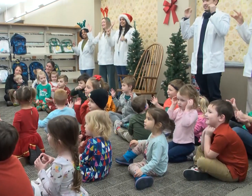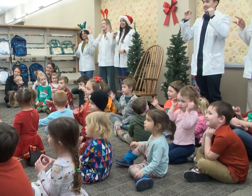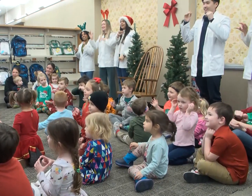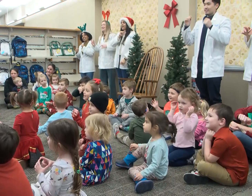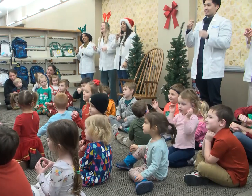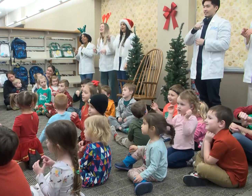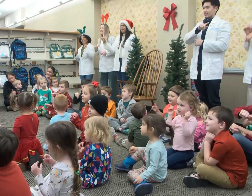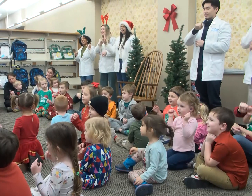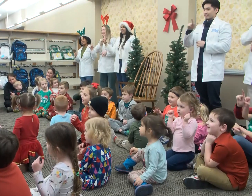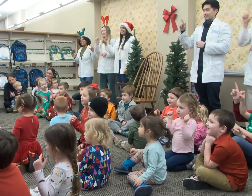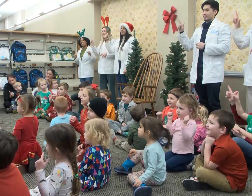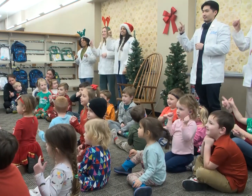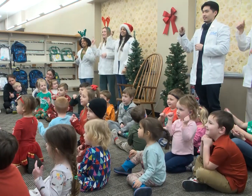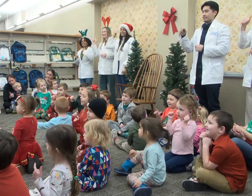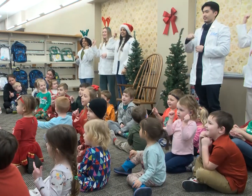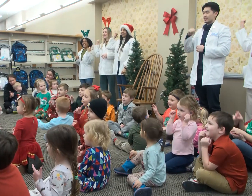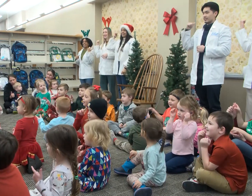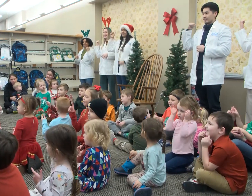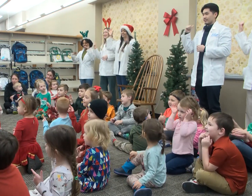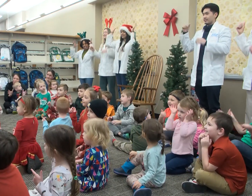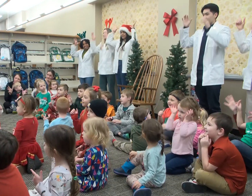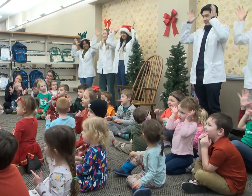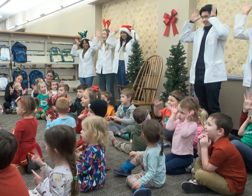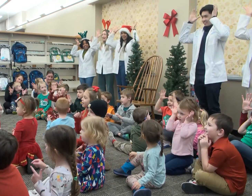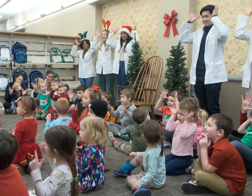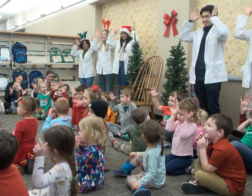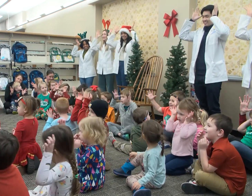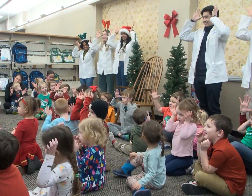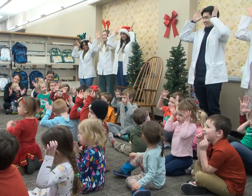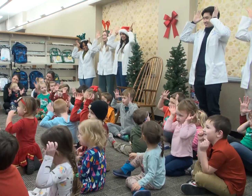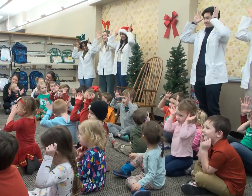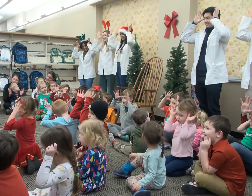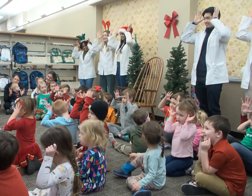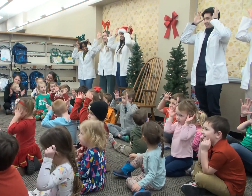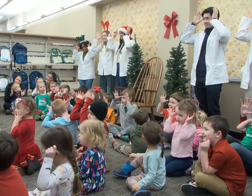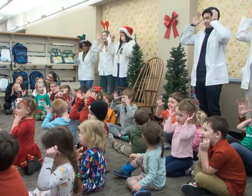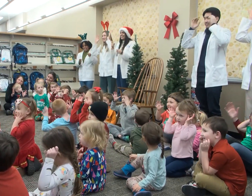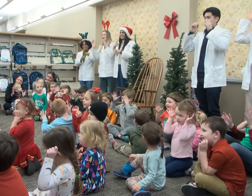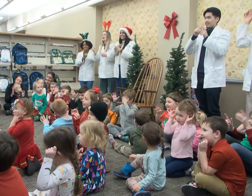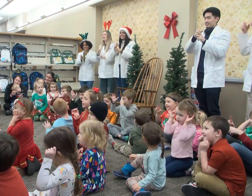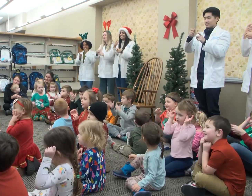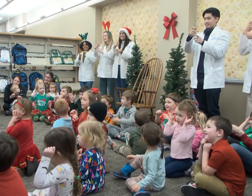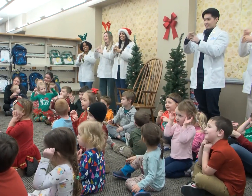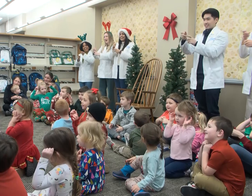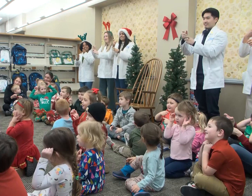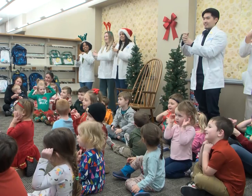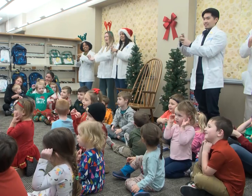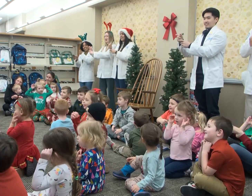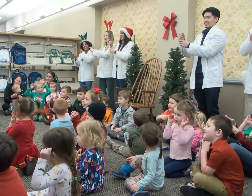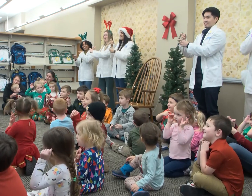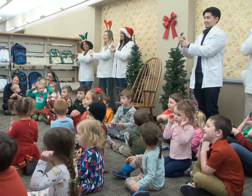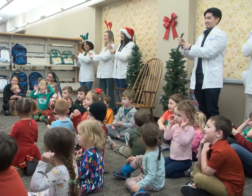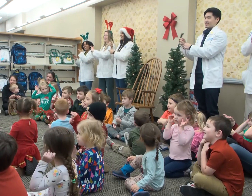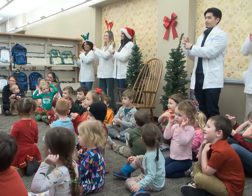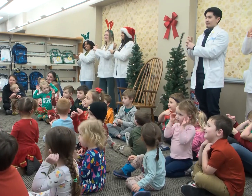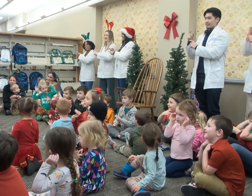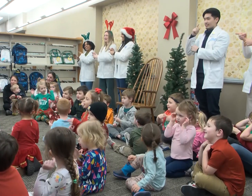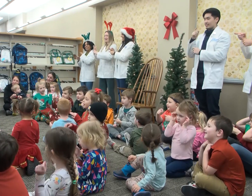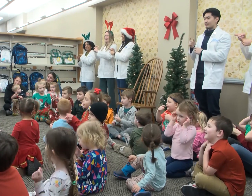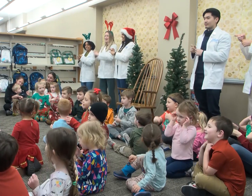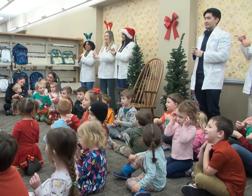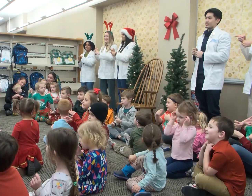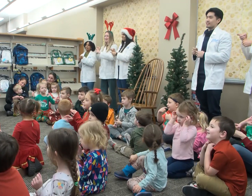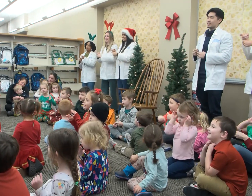glows. All of the other reindeer used to laugh and call